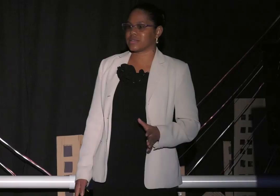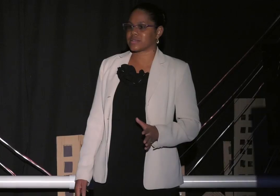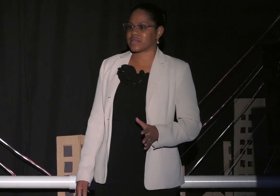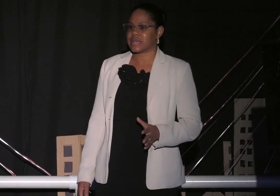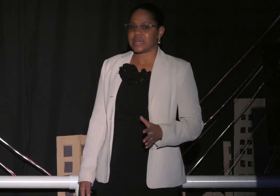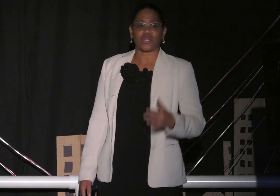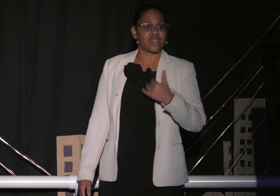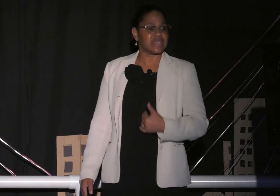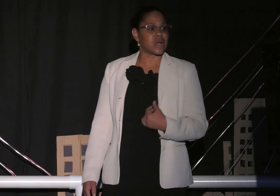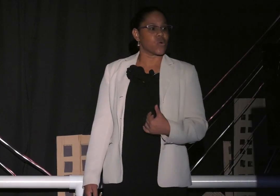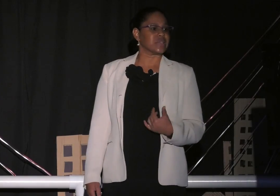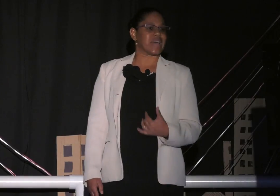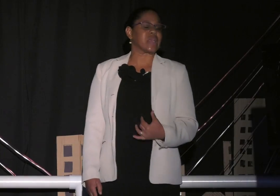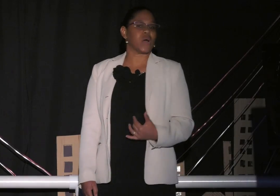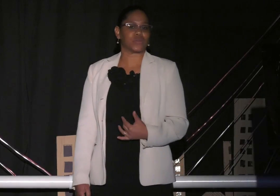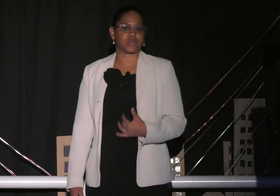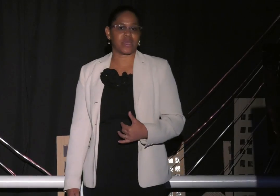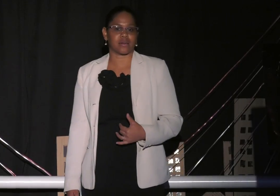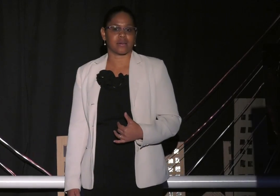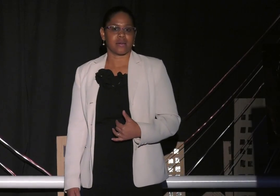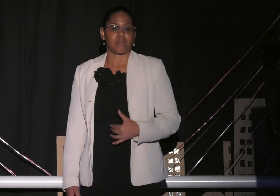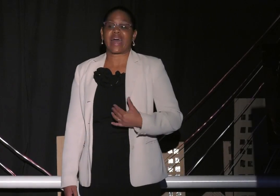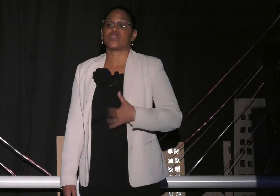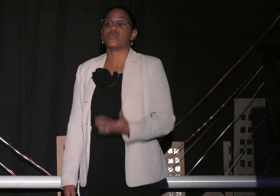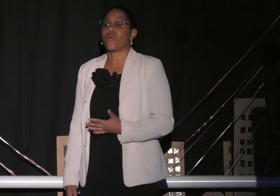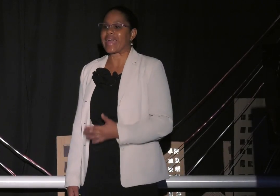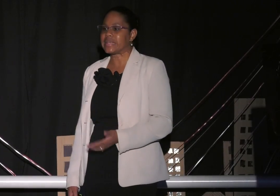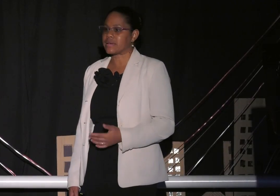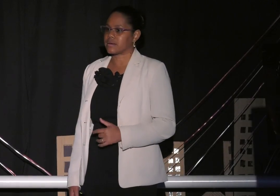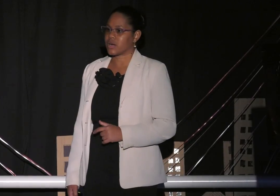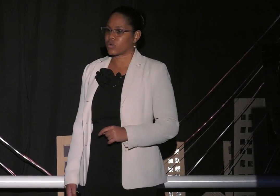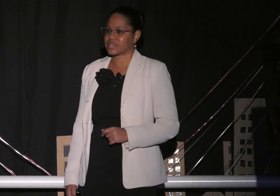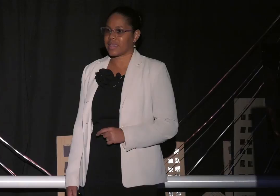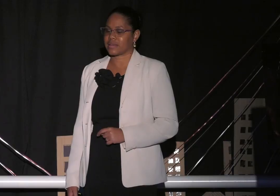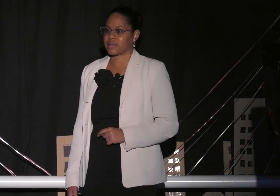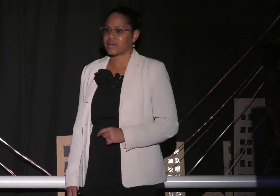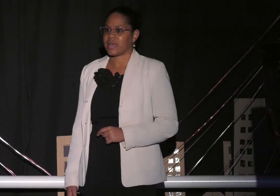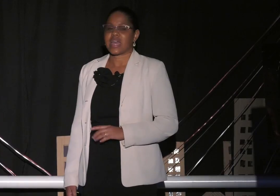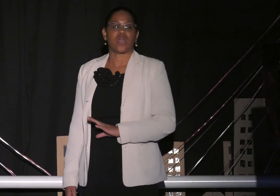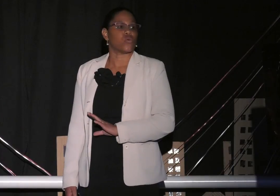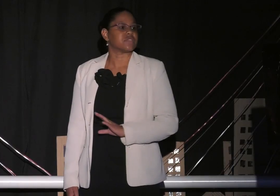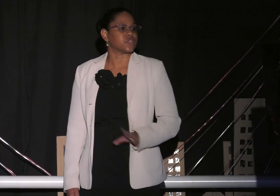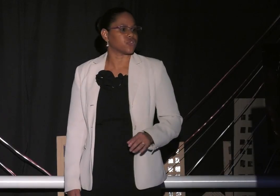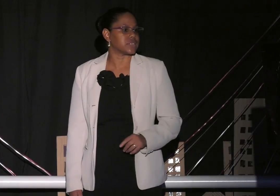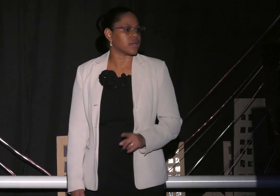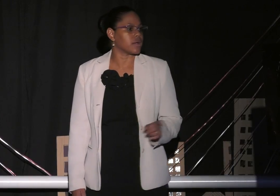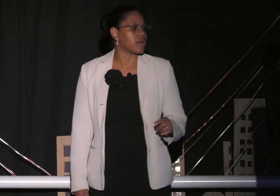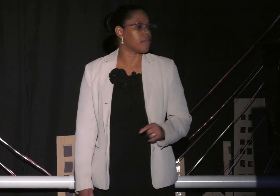words. Now, these are words I know how to speak, but had no idea how to sign. It was frustrating, but